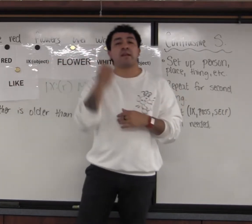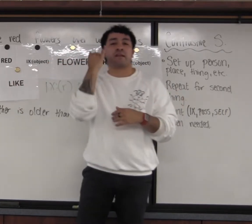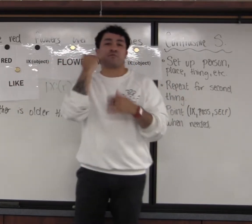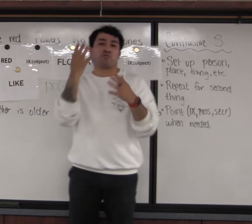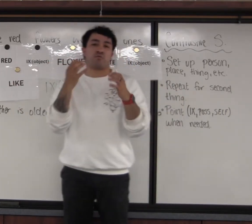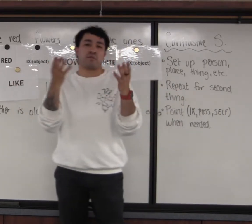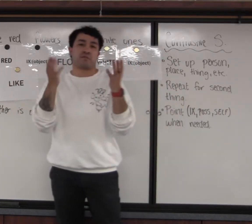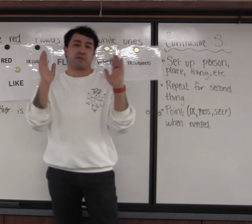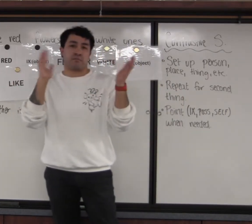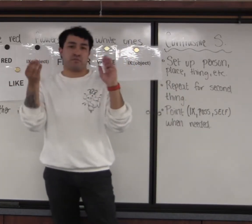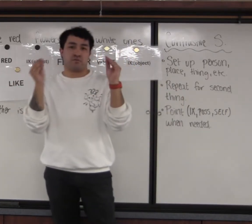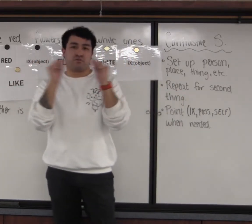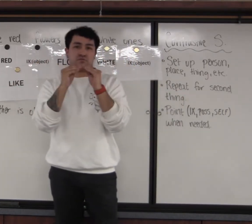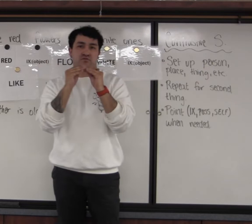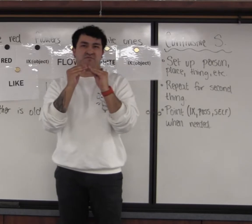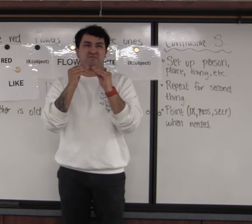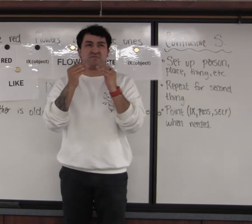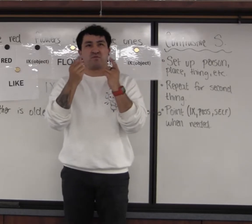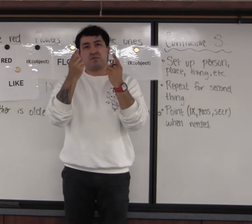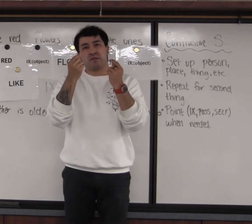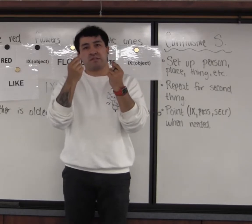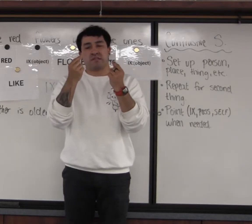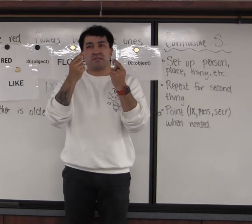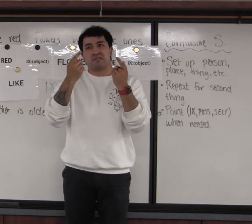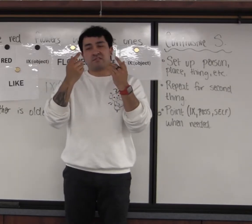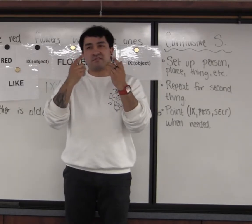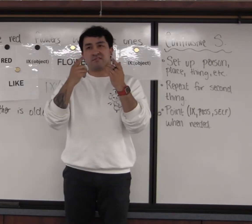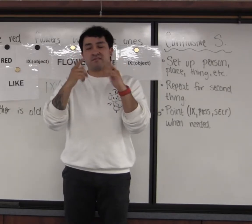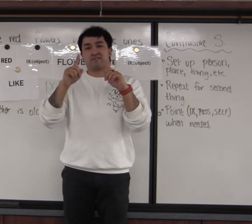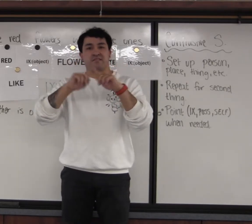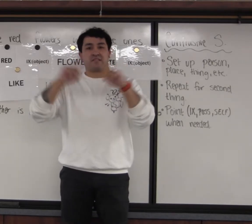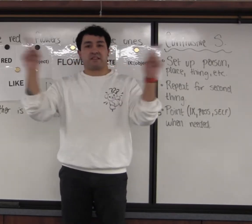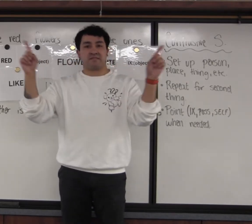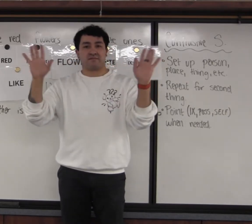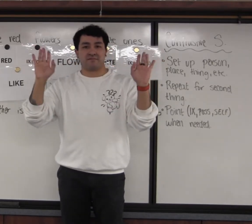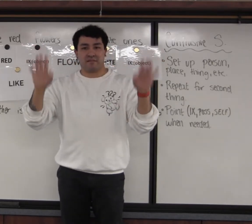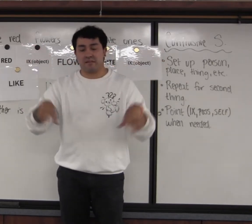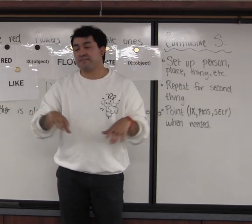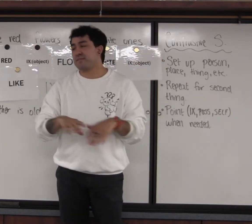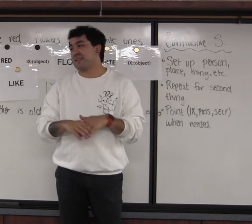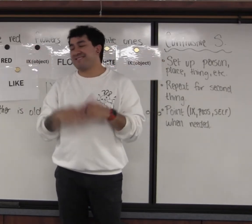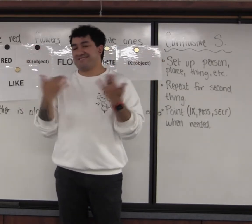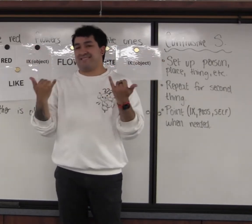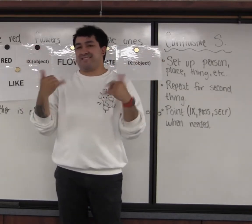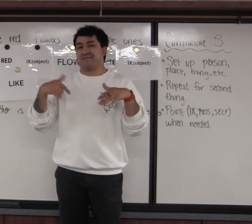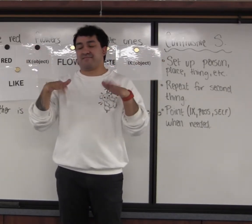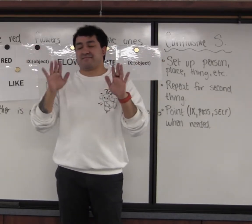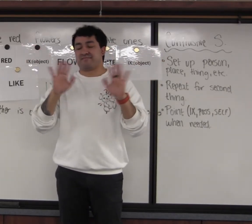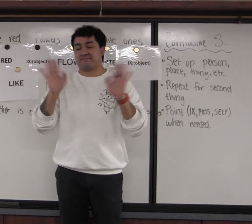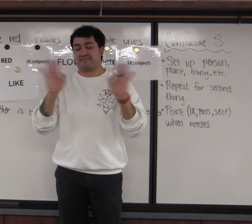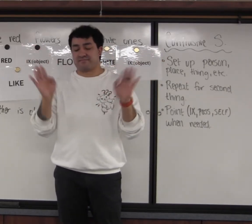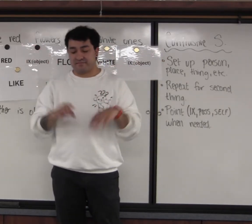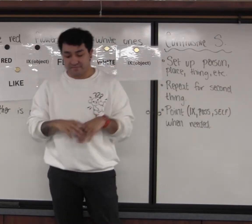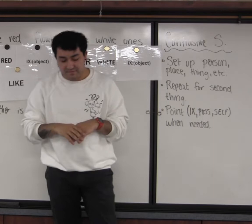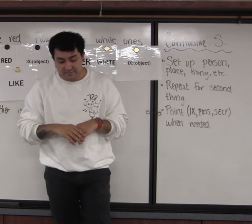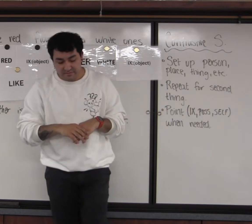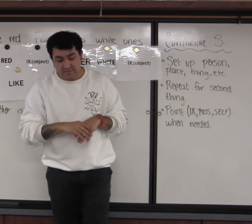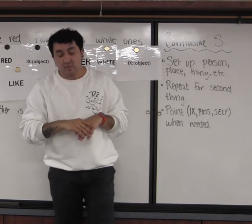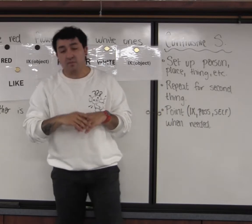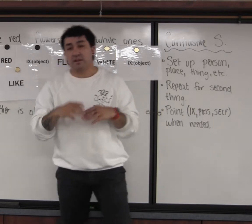use, contrastive structure. If we have more than two, we'll start moving to a list, but you don't have to, and that's, it doesn't really matter.